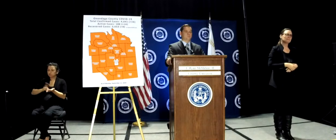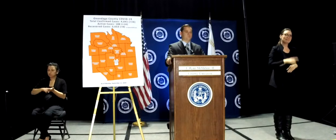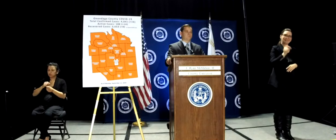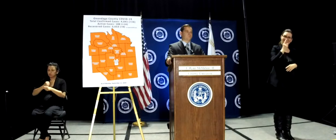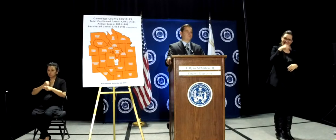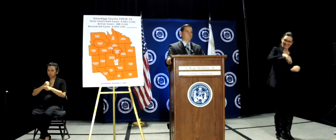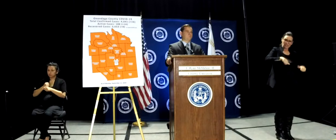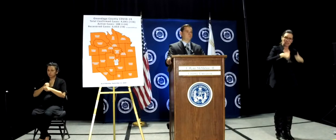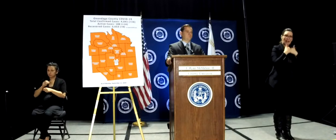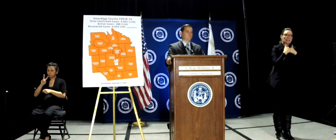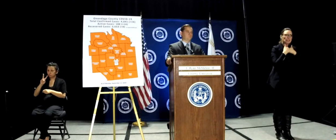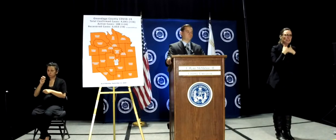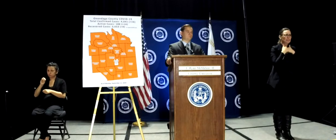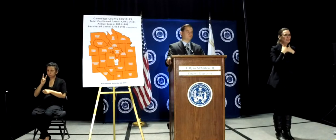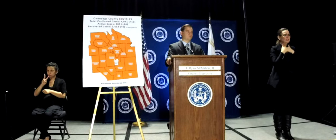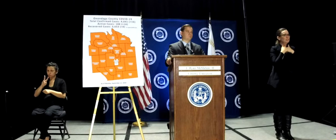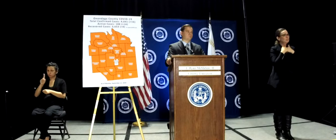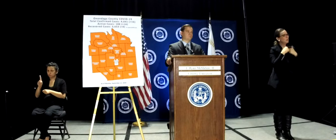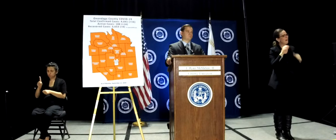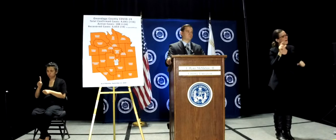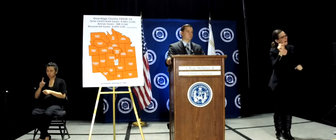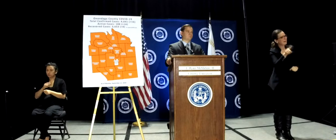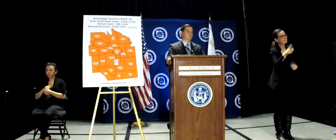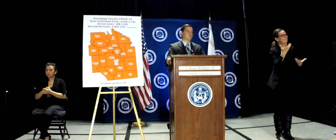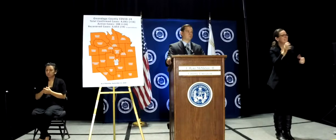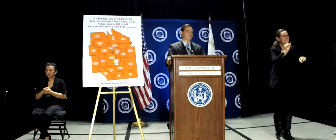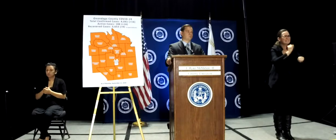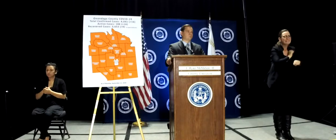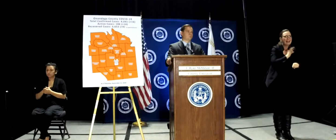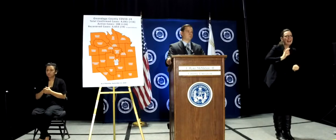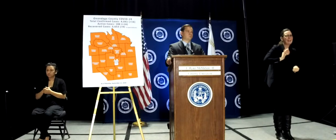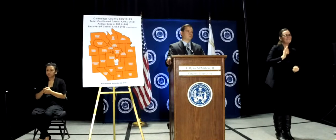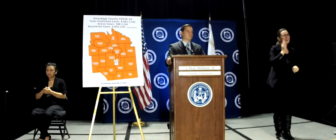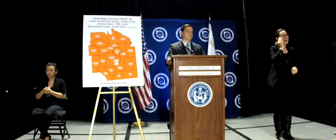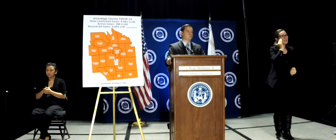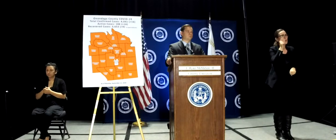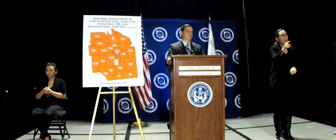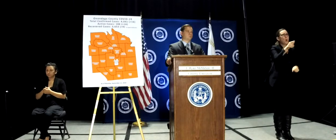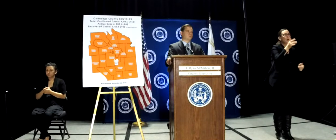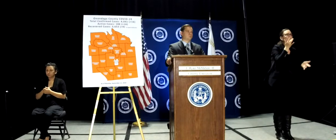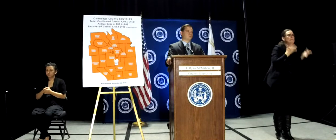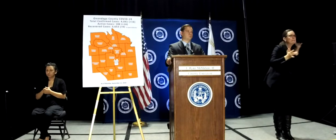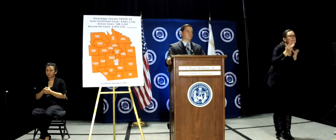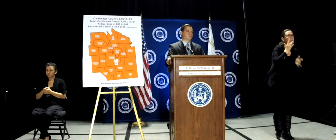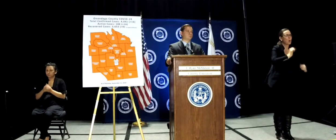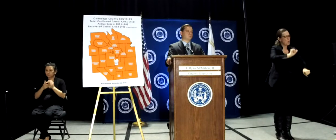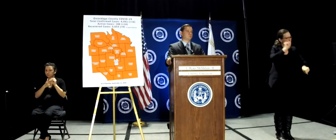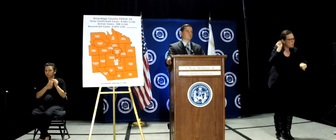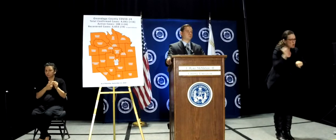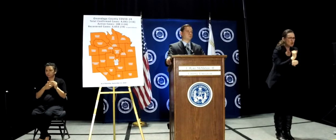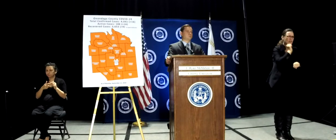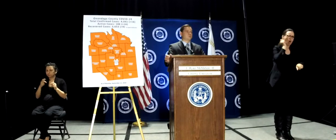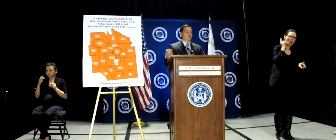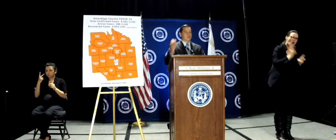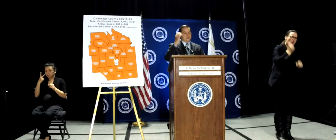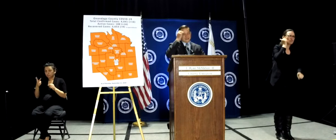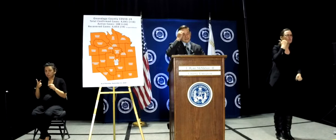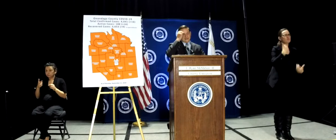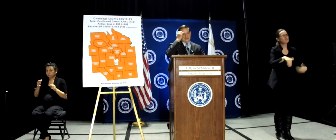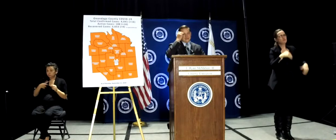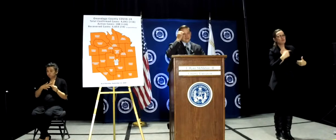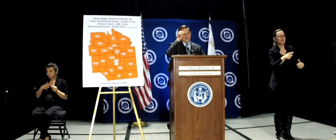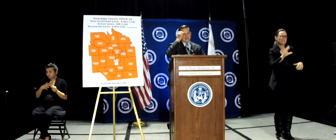doing. And on the client side, are you hearing about any, any services they've gotten behind on, they